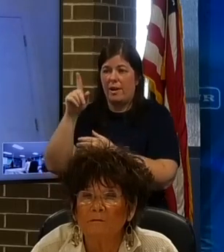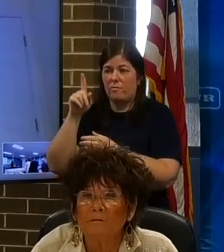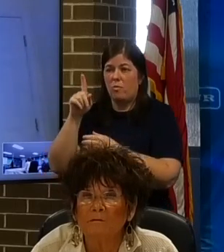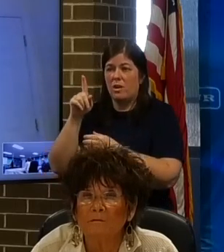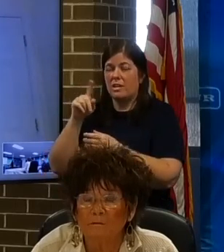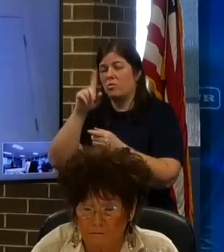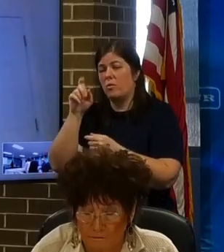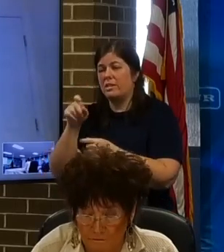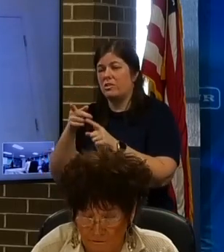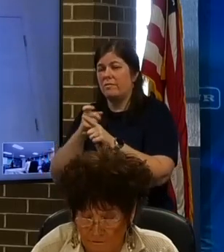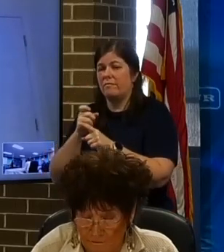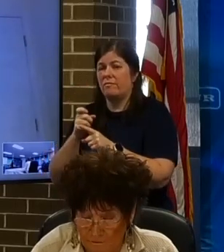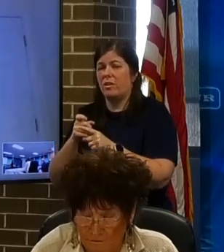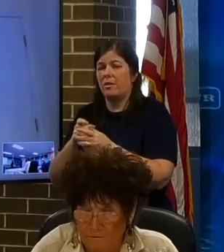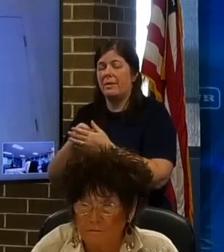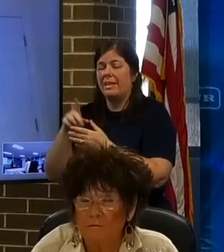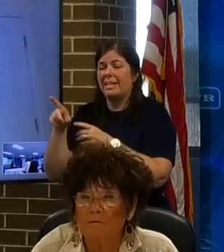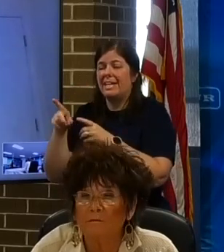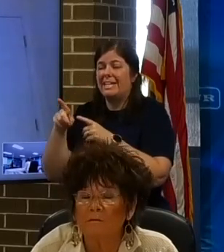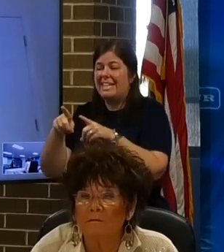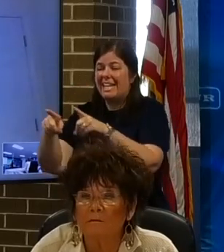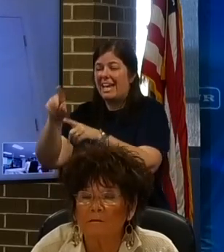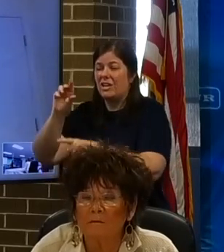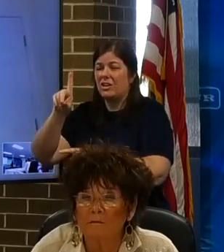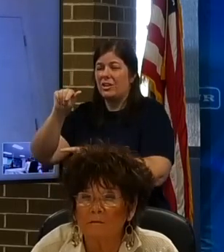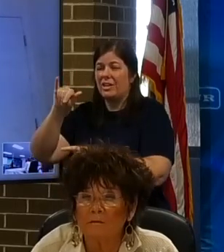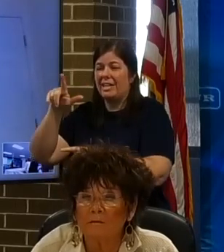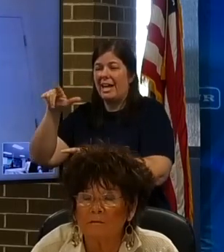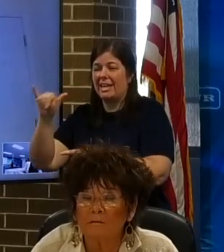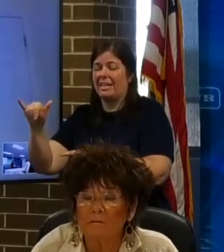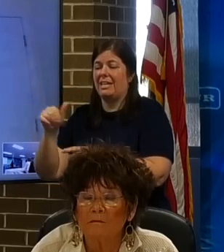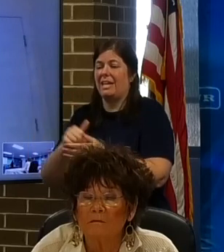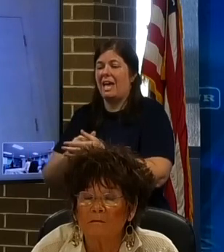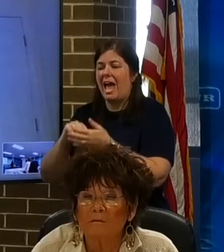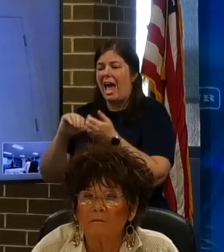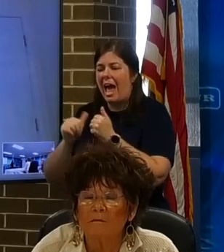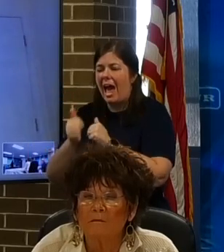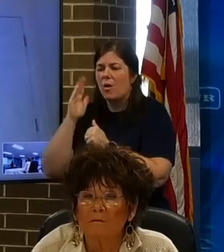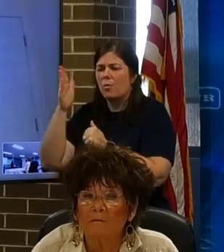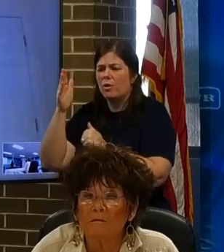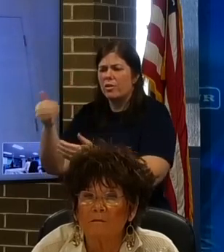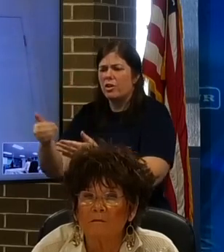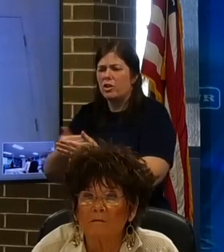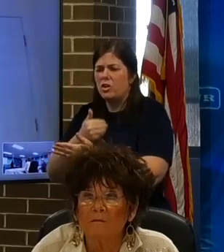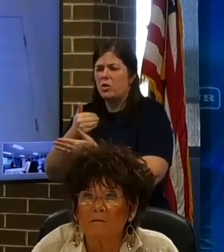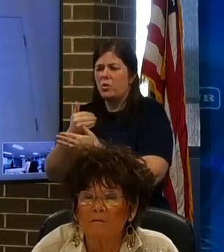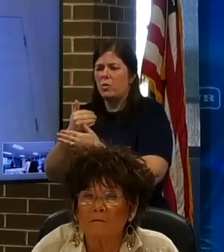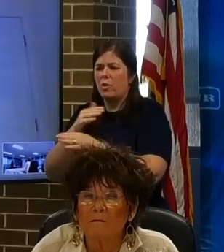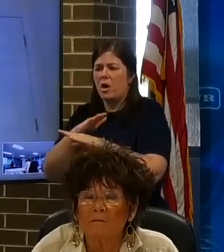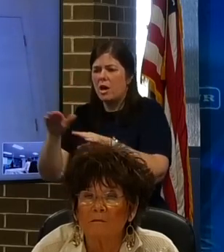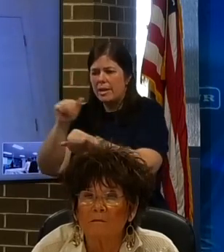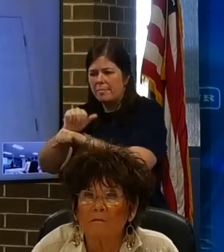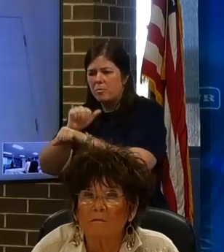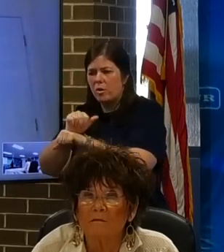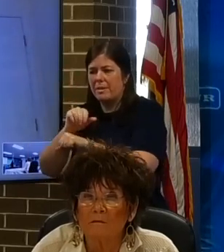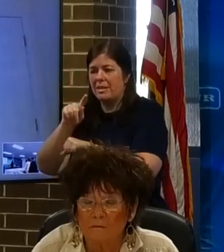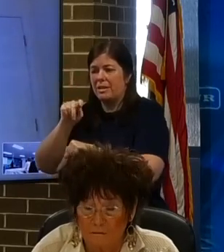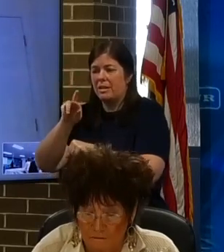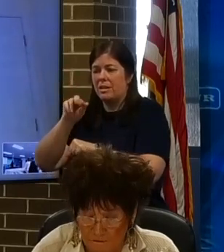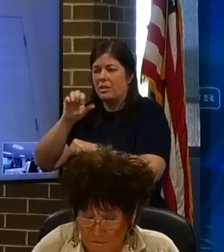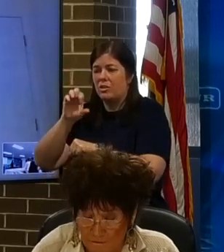from Matthew Speakman of the Decatur Daily. He asks, how will the new unemployment claim tracker help those who have filed